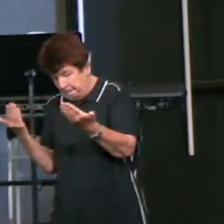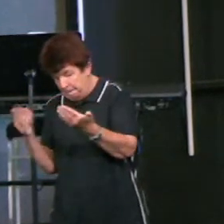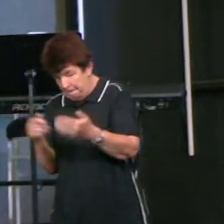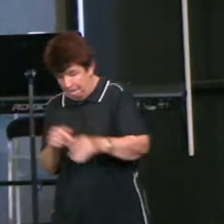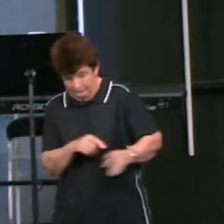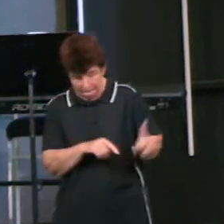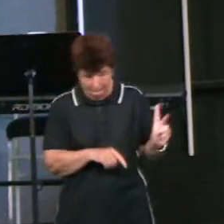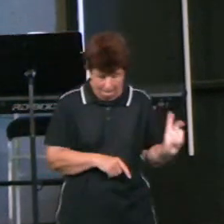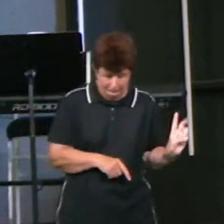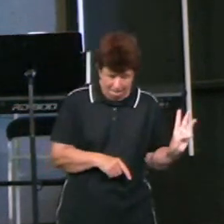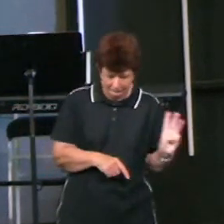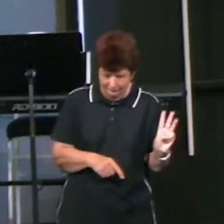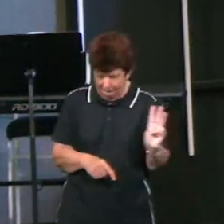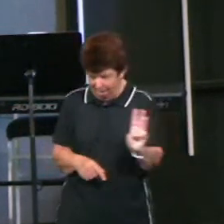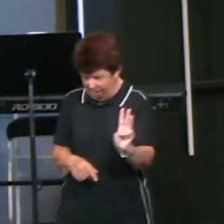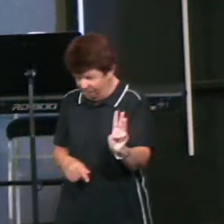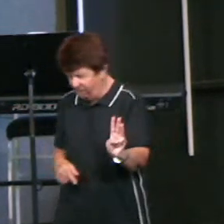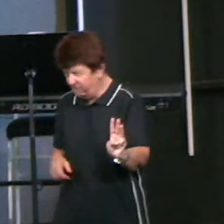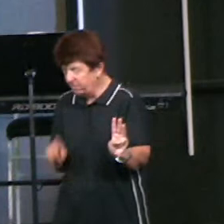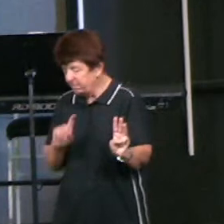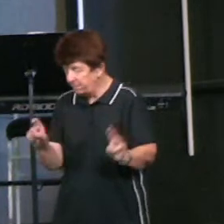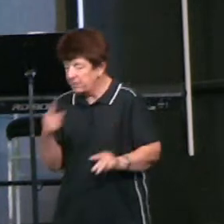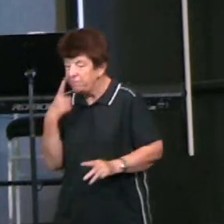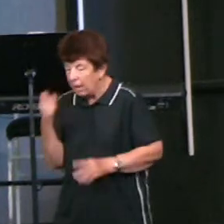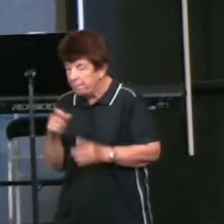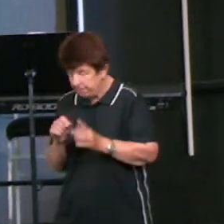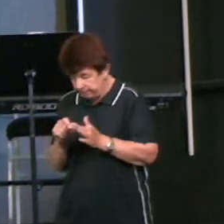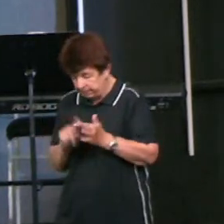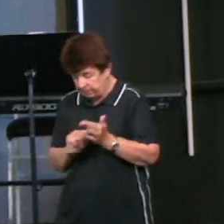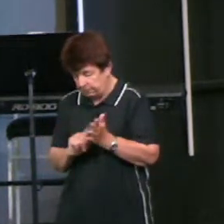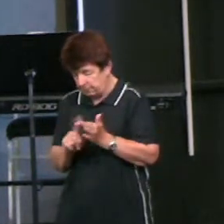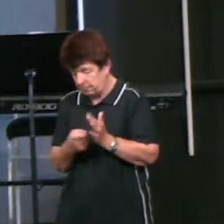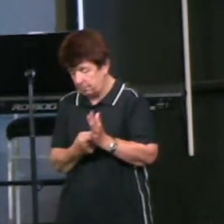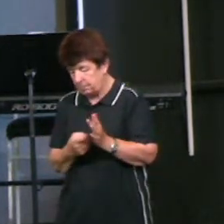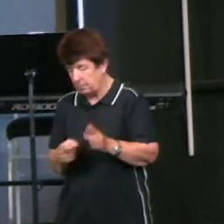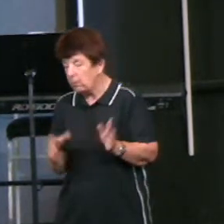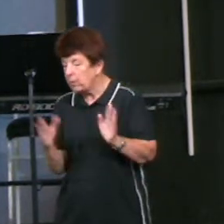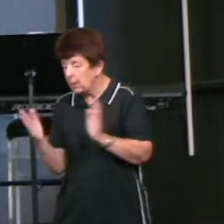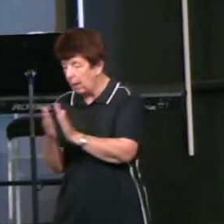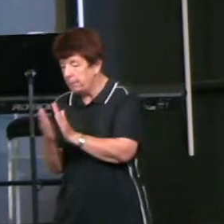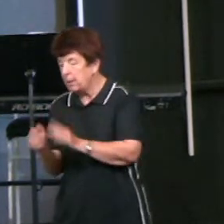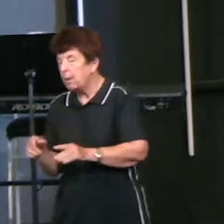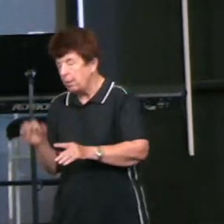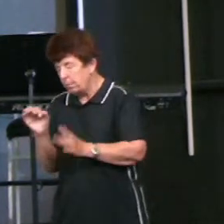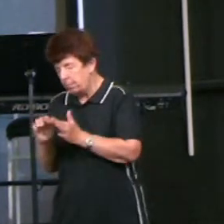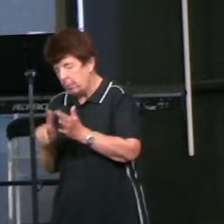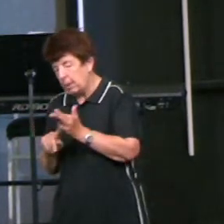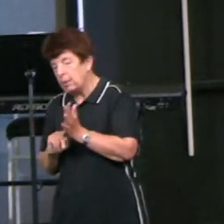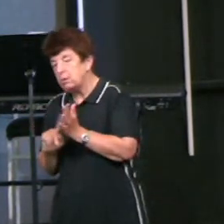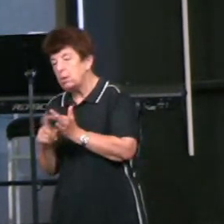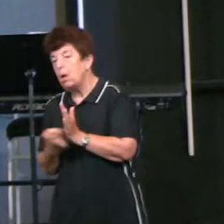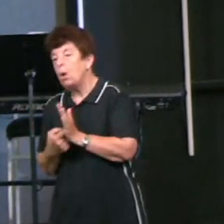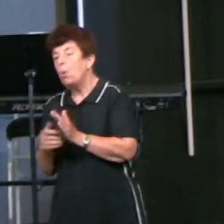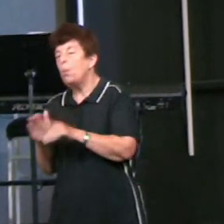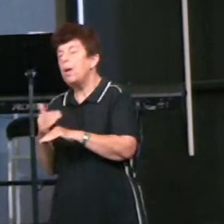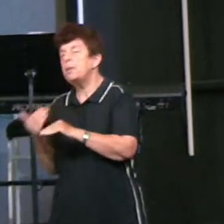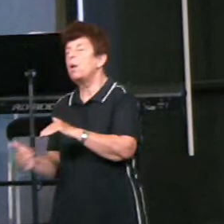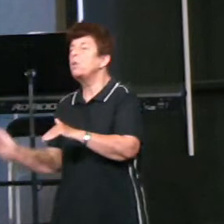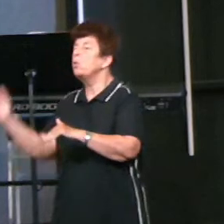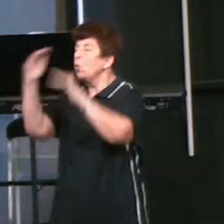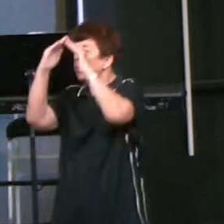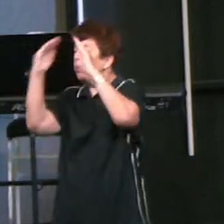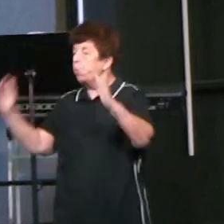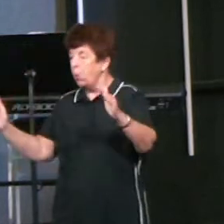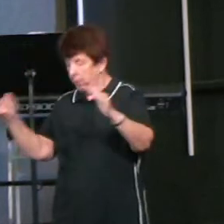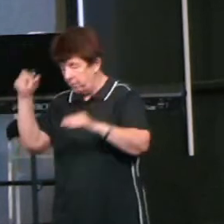were on the way, the people that Cornelius sent, on their journey and approaching the city, Peter went up on the housetop about the